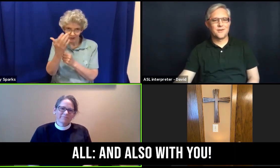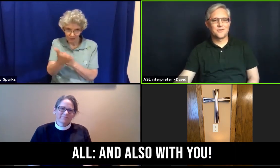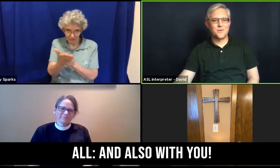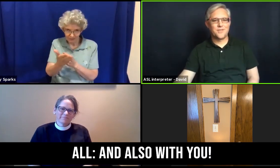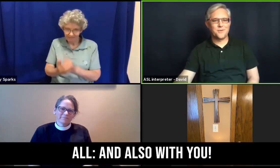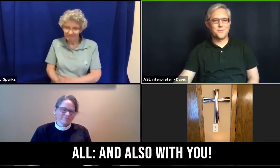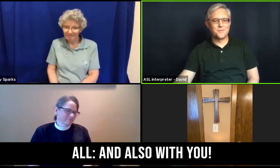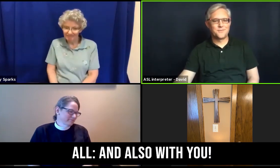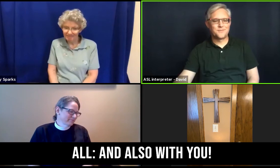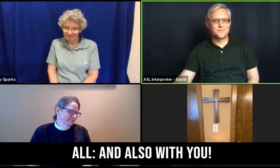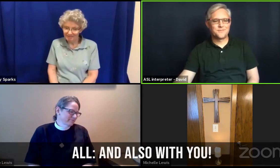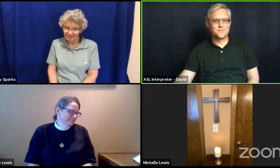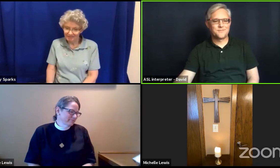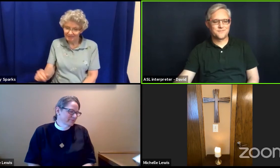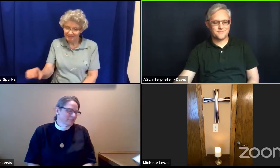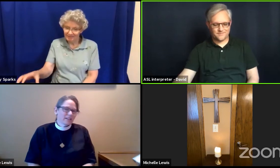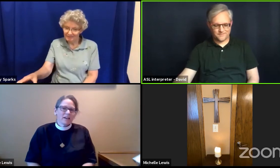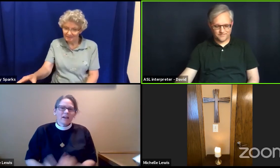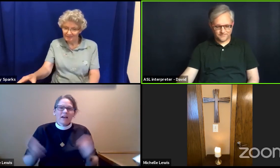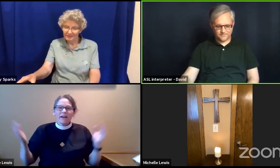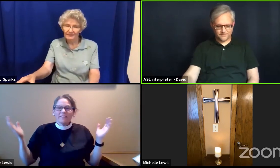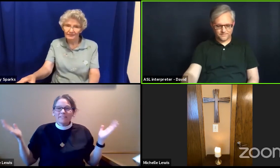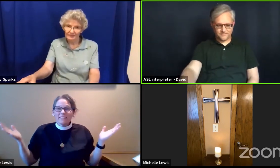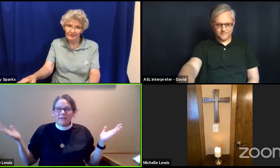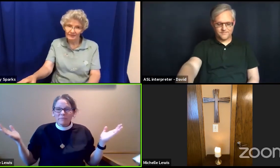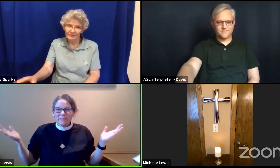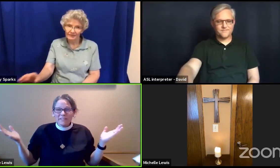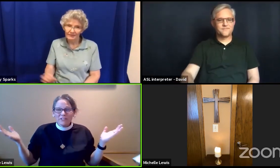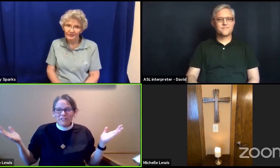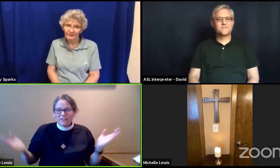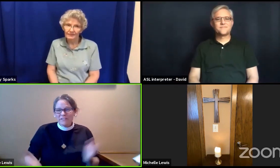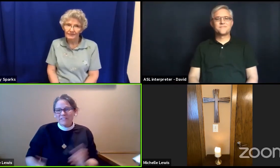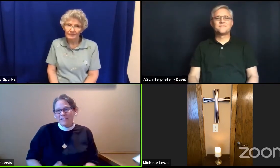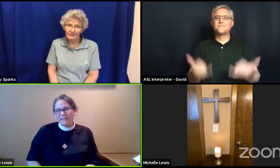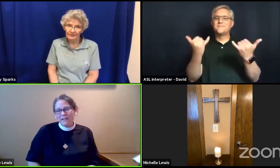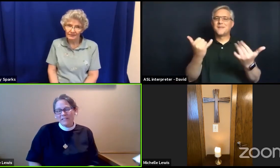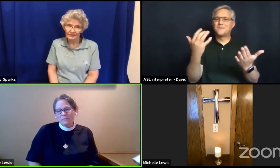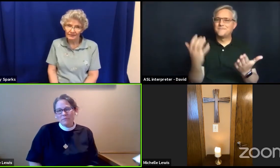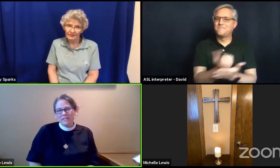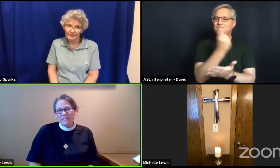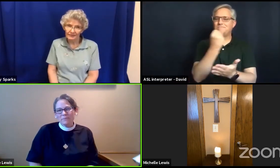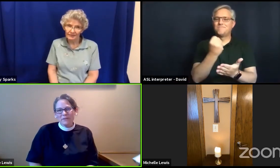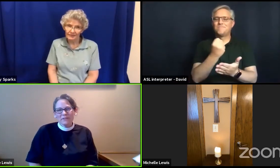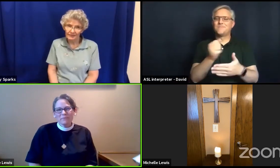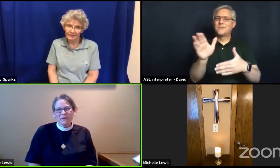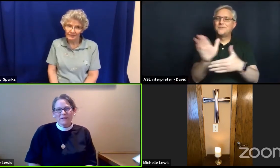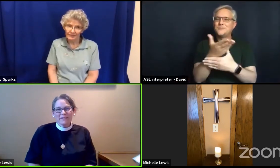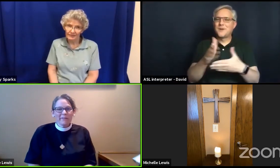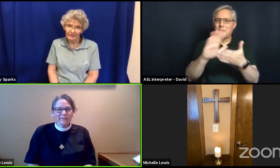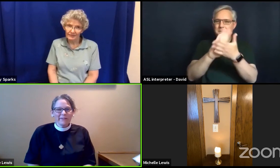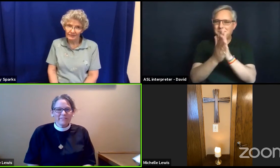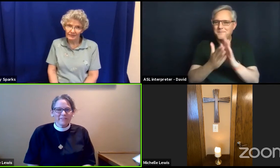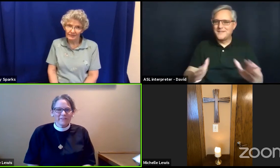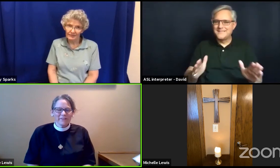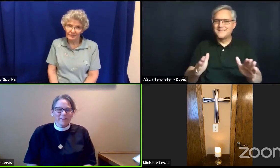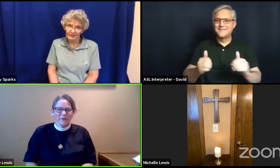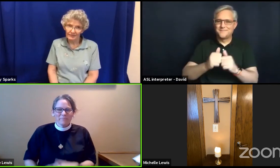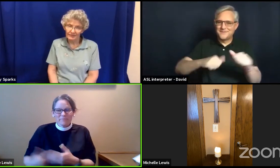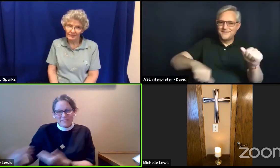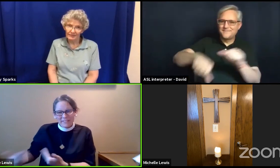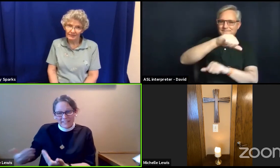And also with you. At this time, please share a sign of God's peace with one another. If